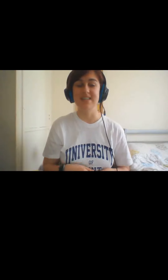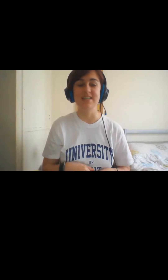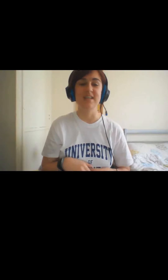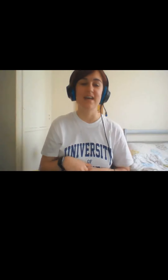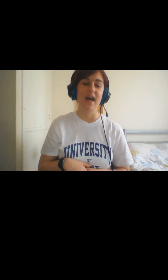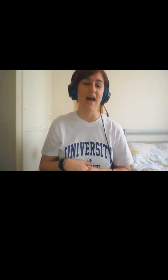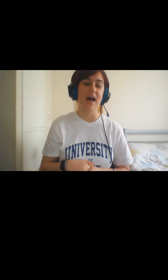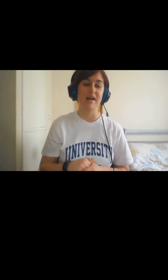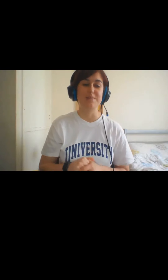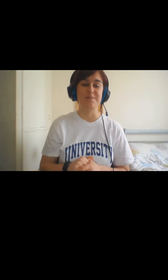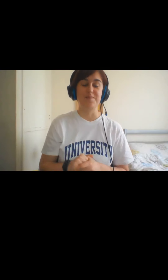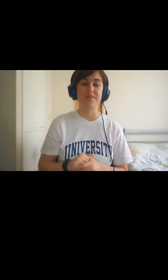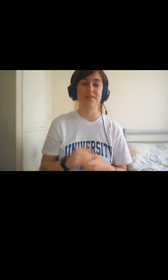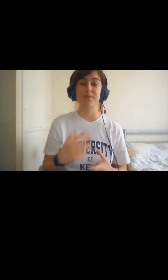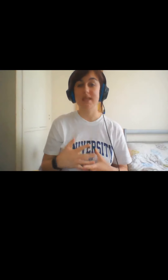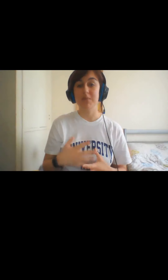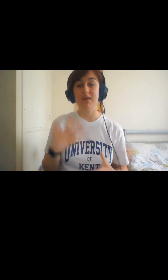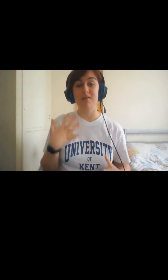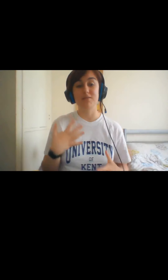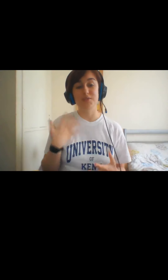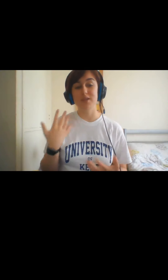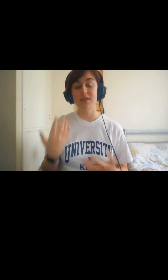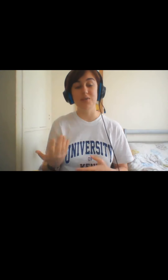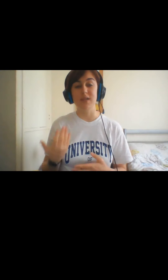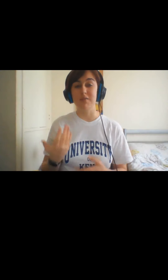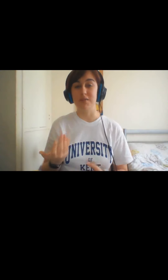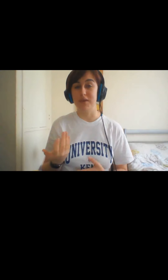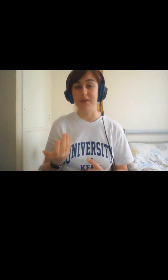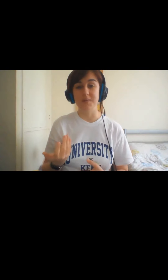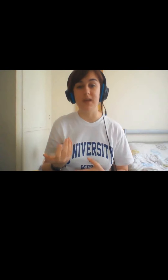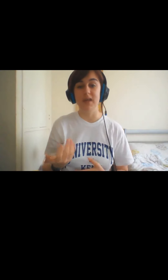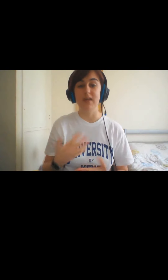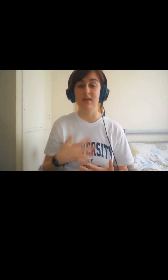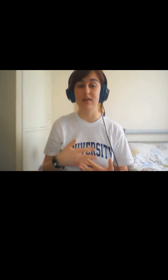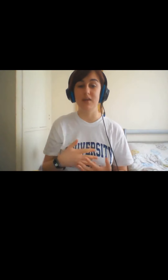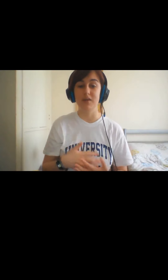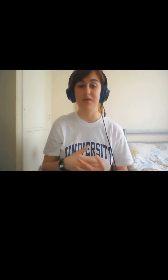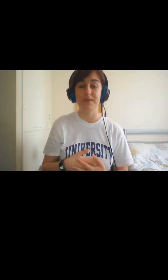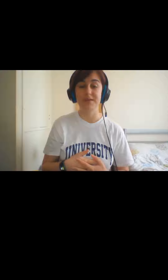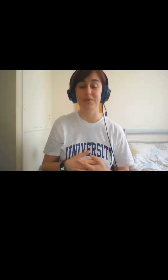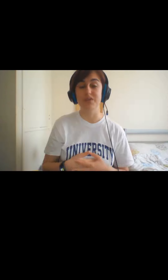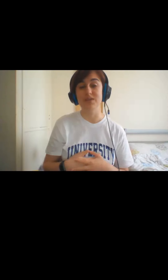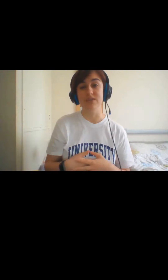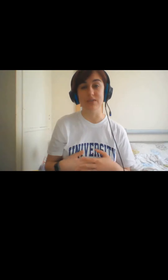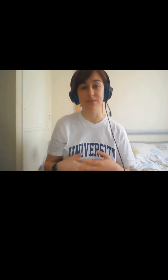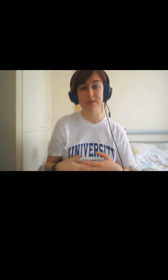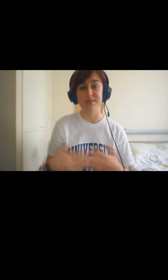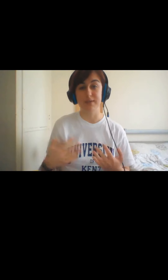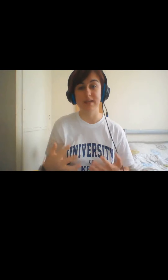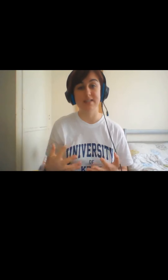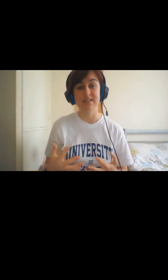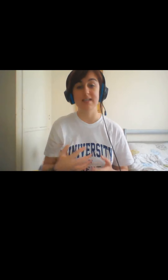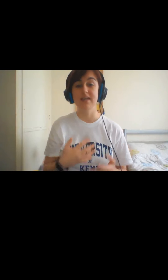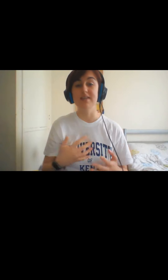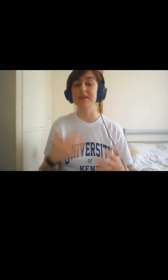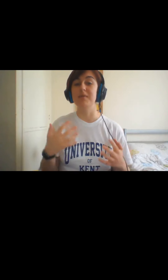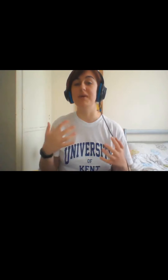started. So with Zambia, unfortunately, you just have to fingerspell it. Unlike a lot of these in which it's just the first 3 letters, Zambia